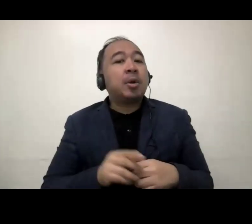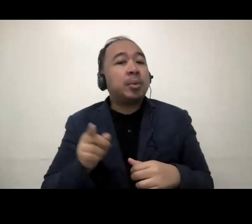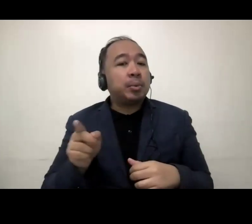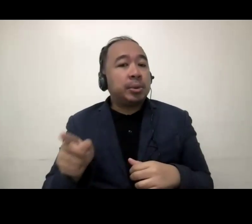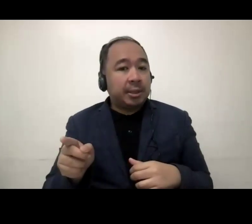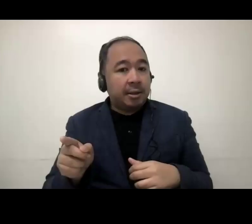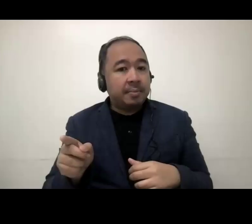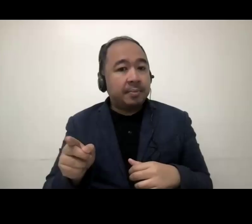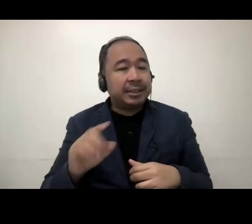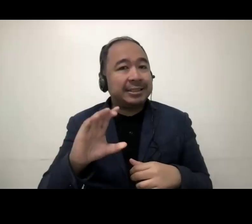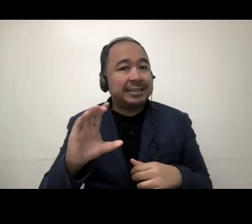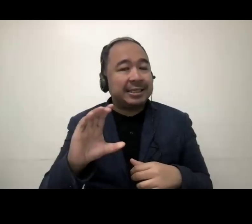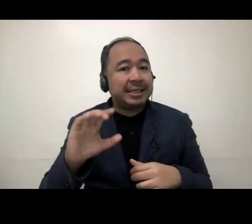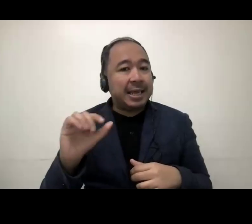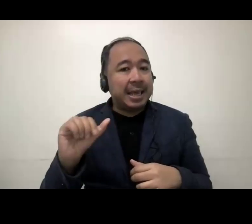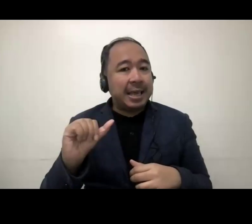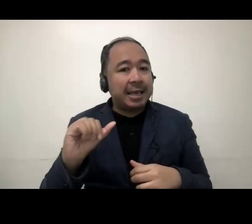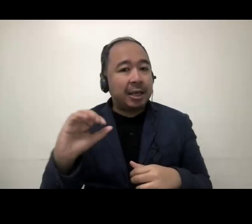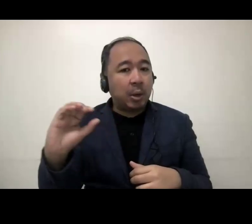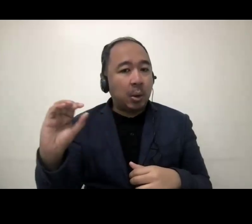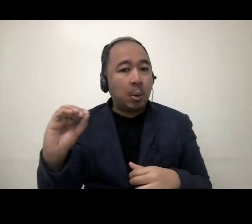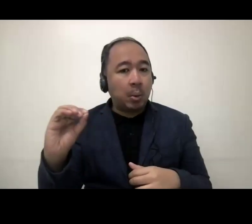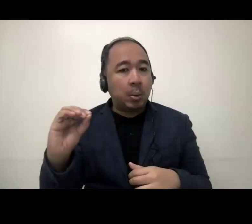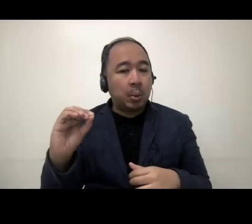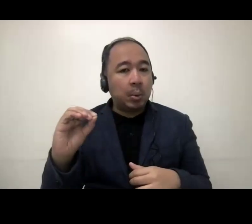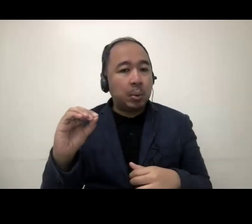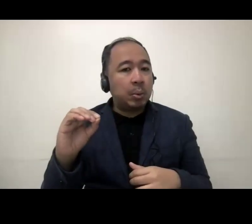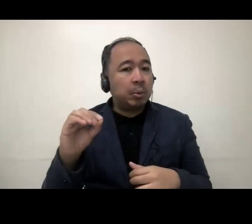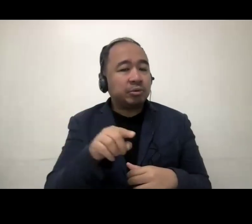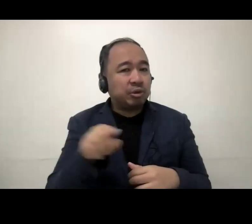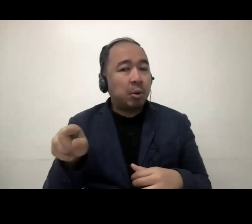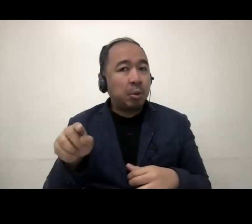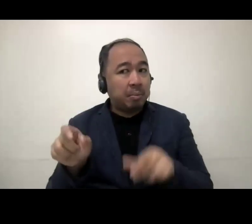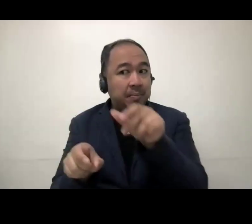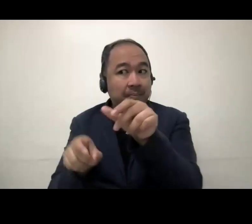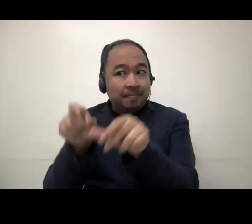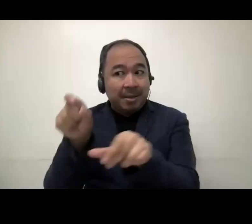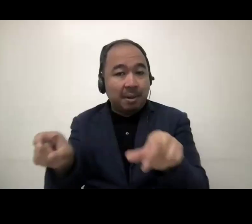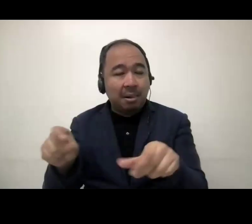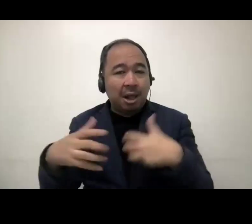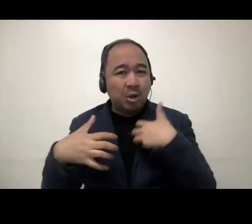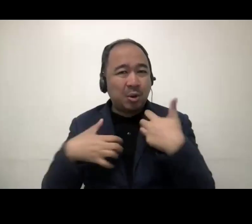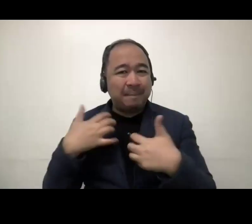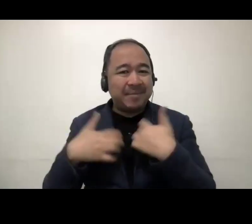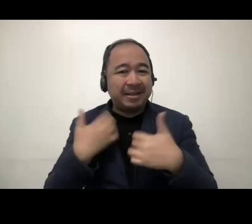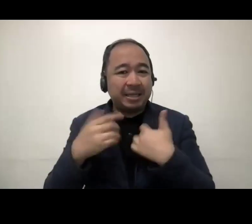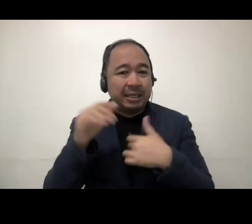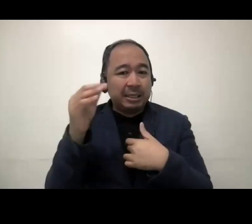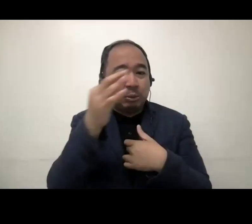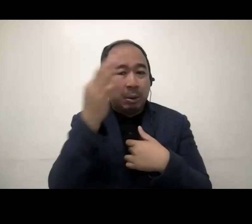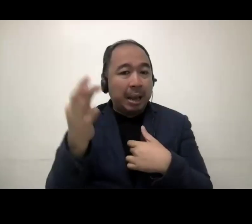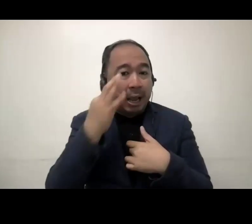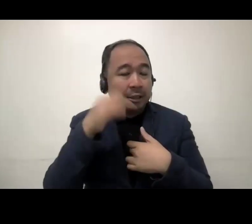know, the complainants are asked, would you like to have access to a management-led